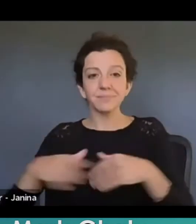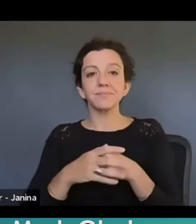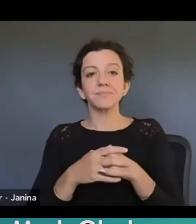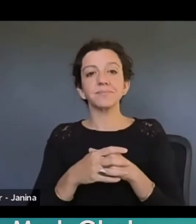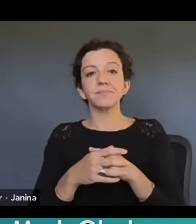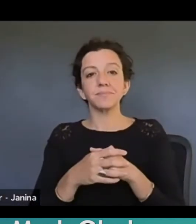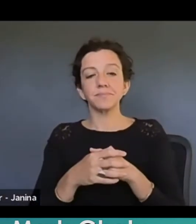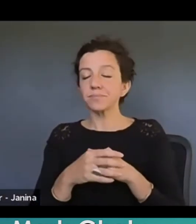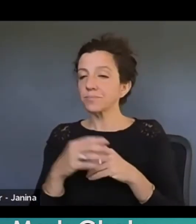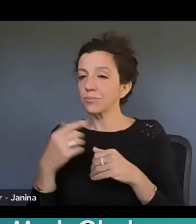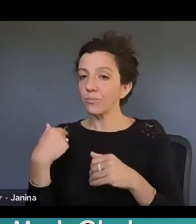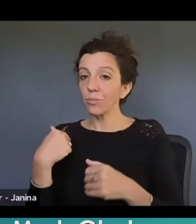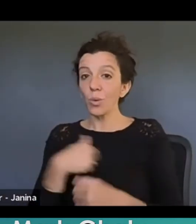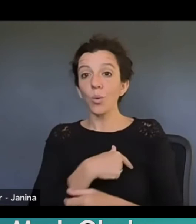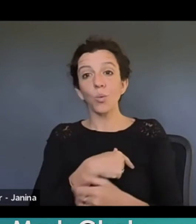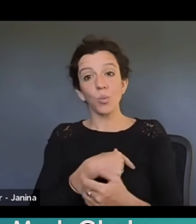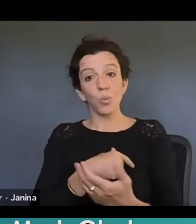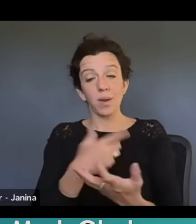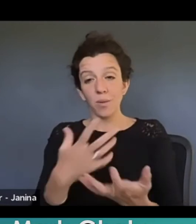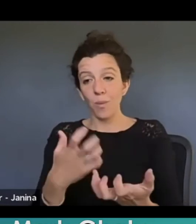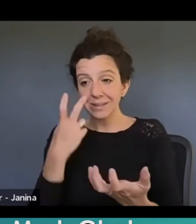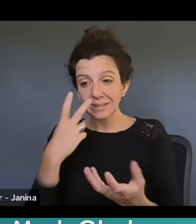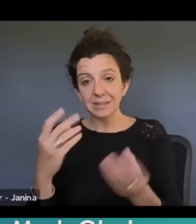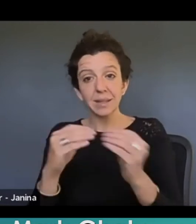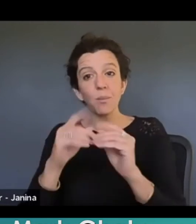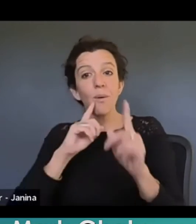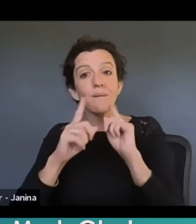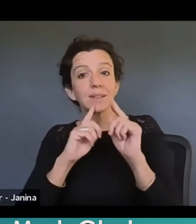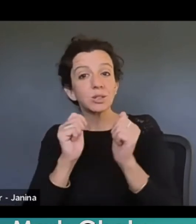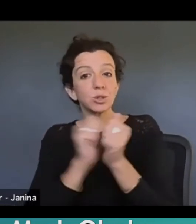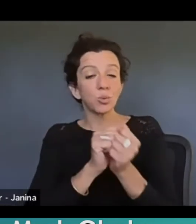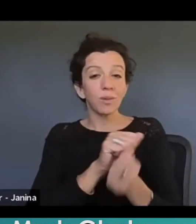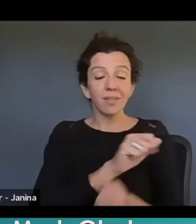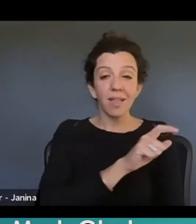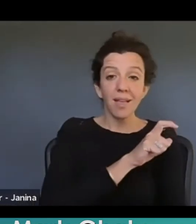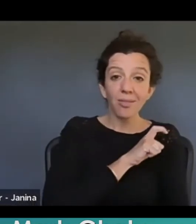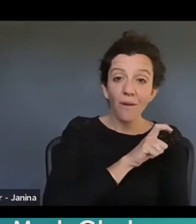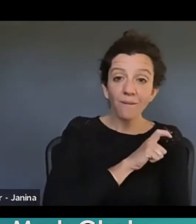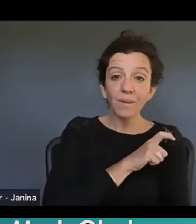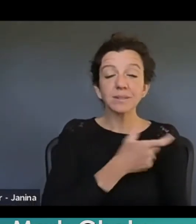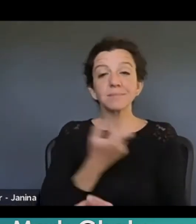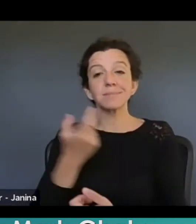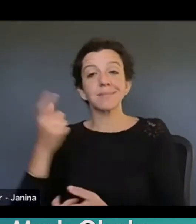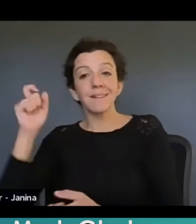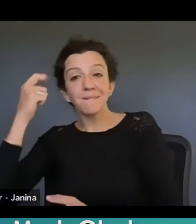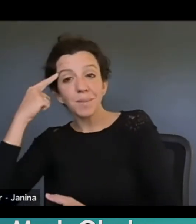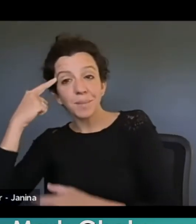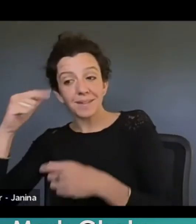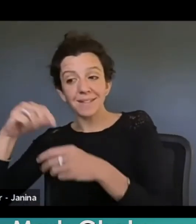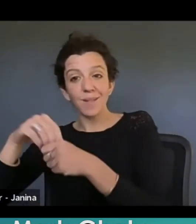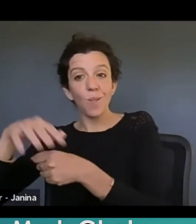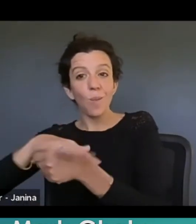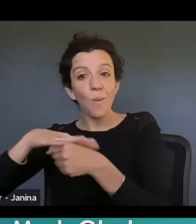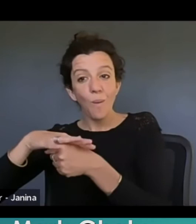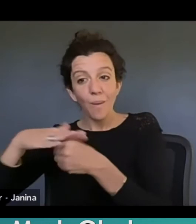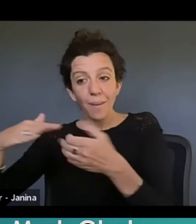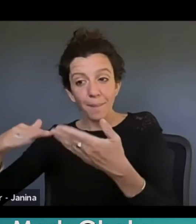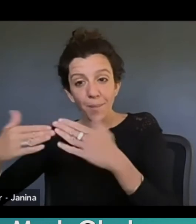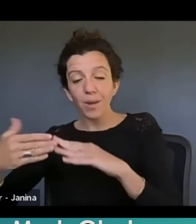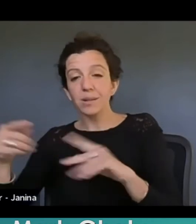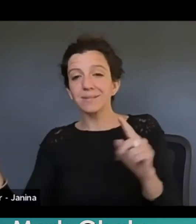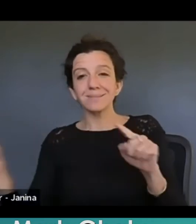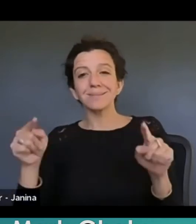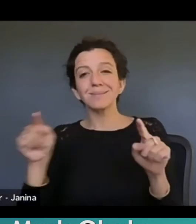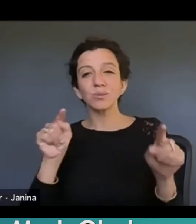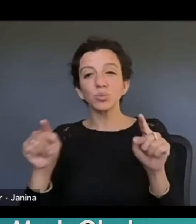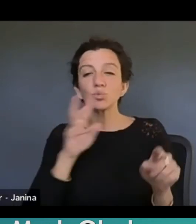conversations between law enforcement jurisdictions across LA County, there's many cities, many independent law enforcement agencies. You have